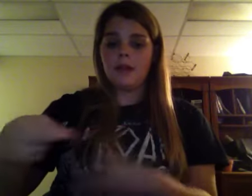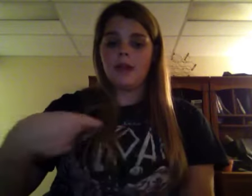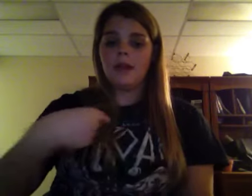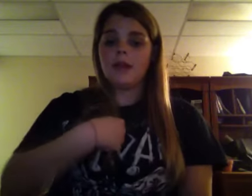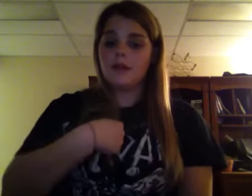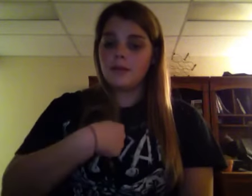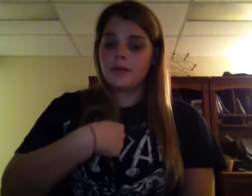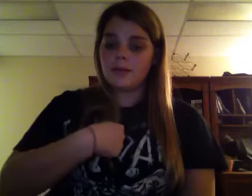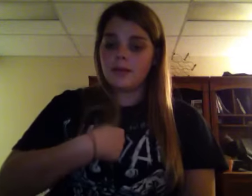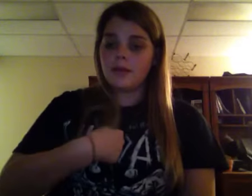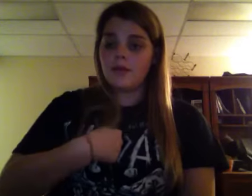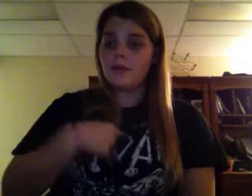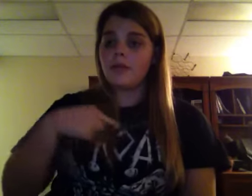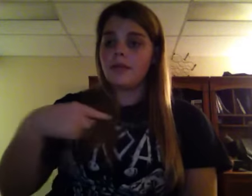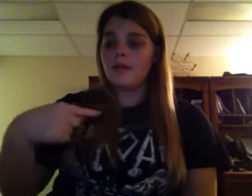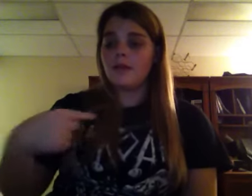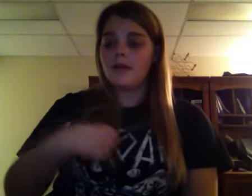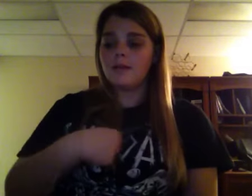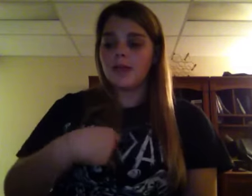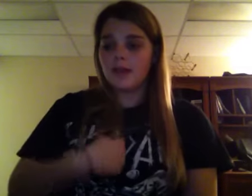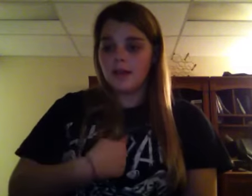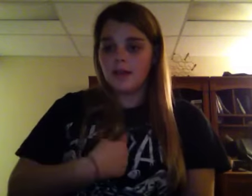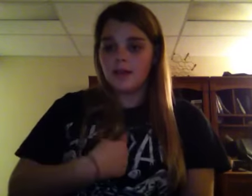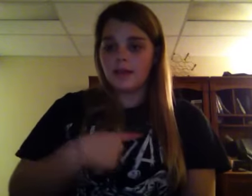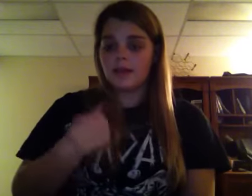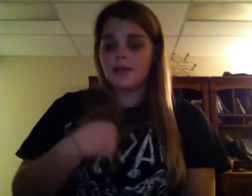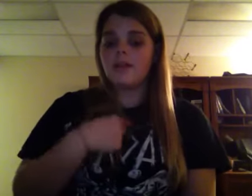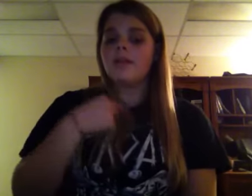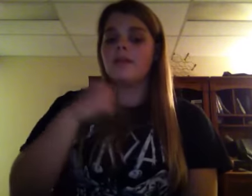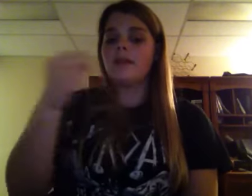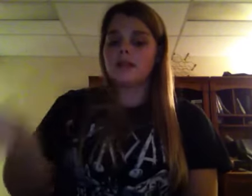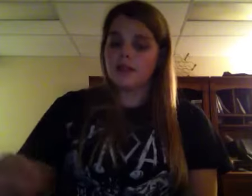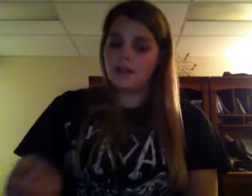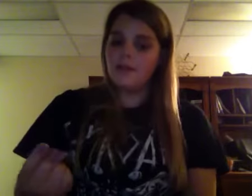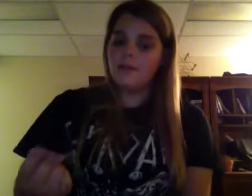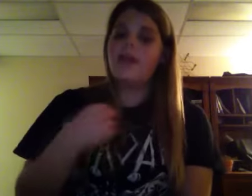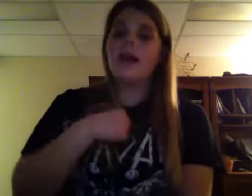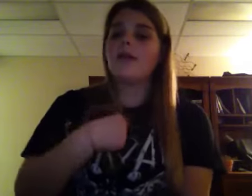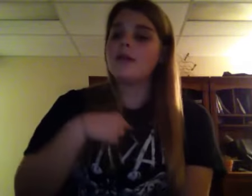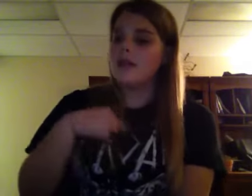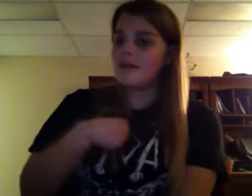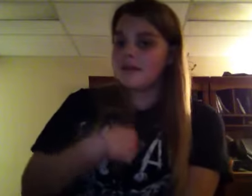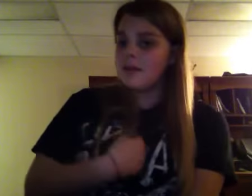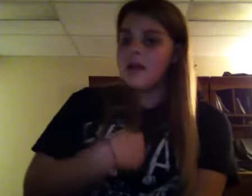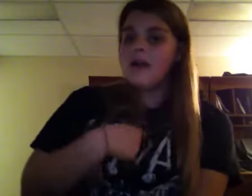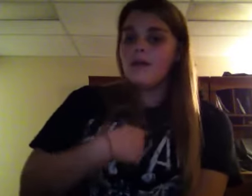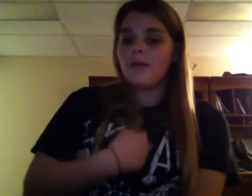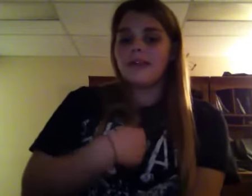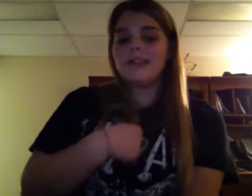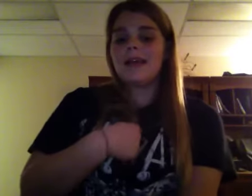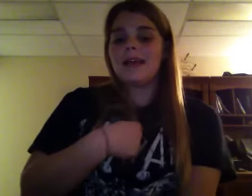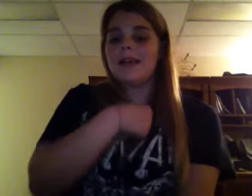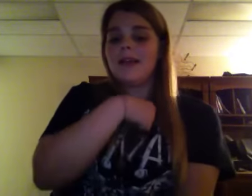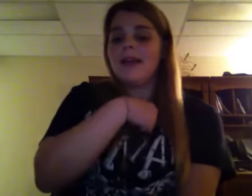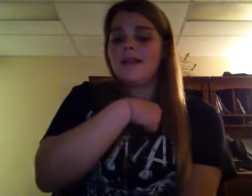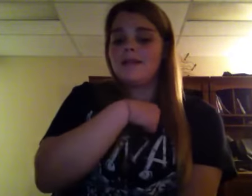I could point to myself, but since I'm telling, like, it's clearly me telling you something, I don't need to point again,